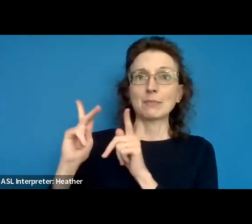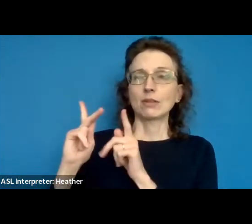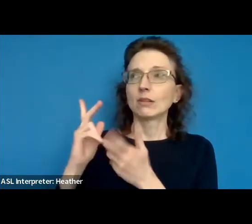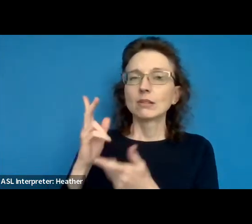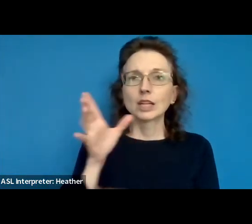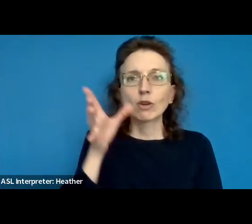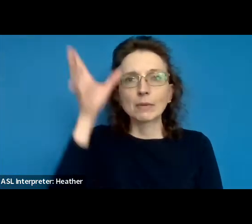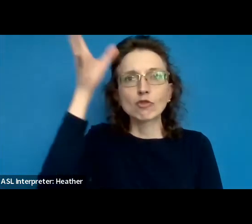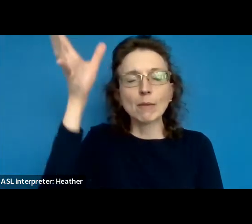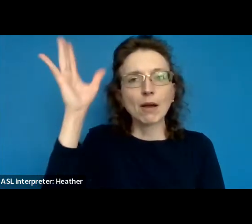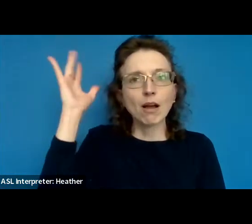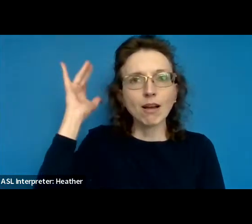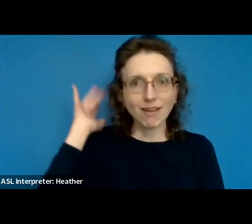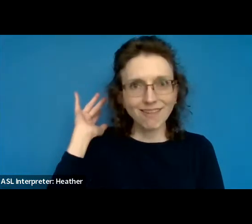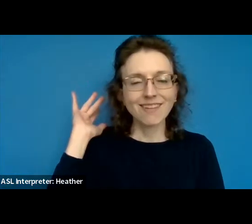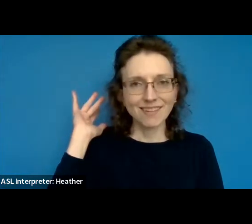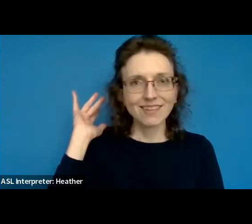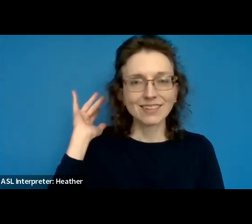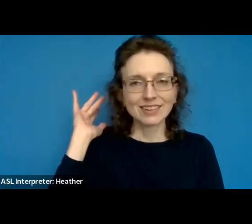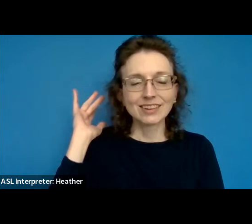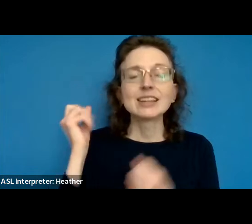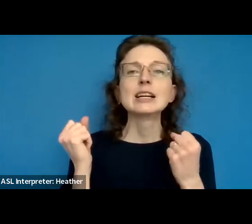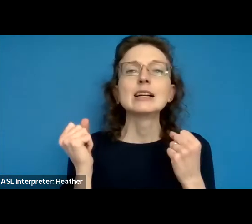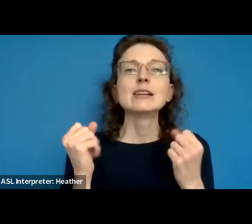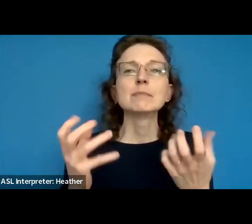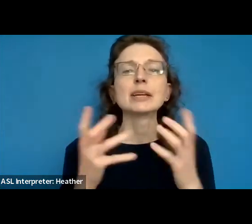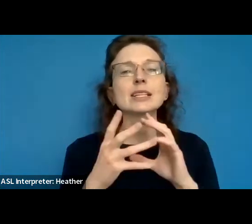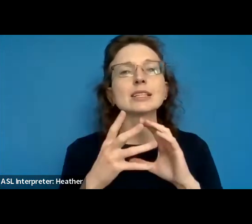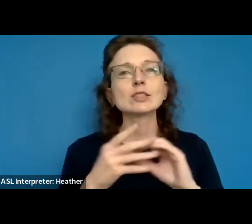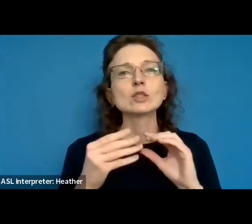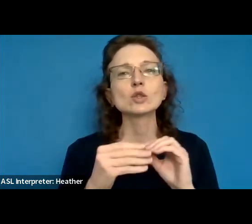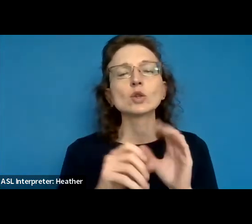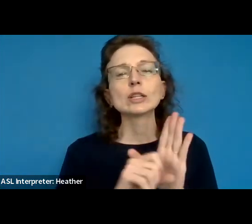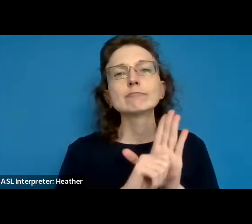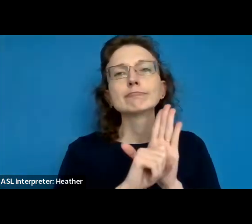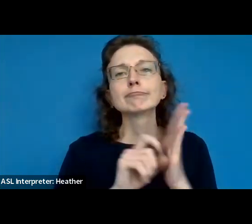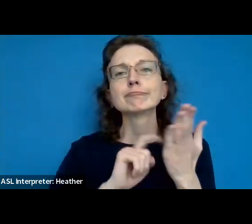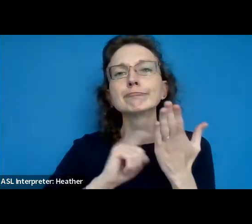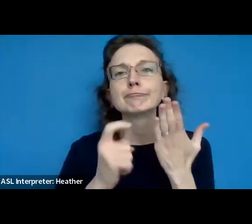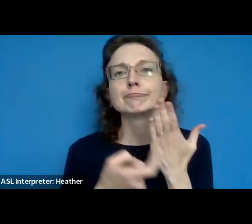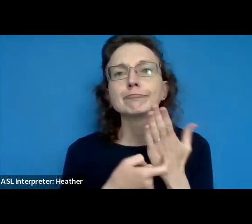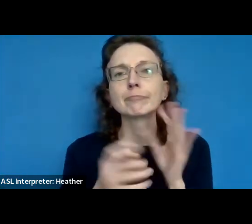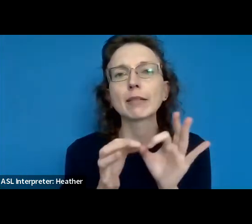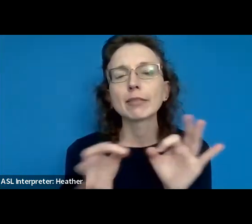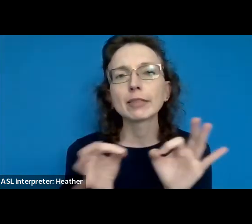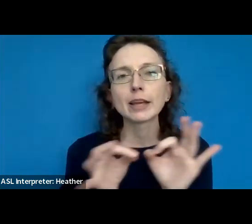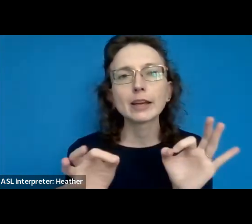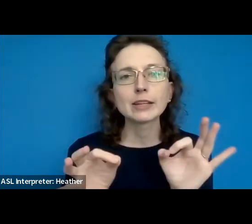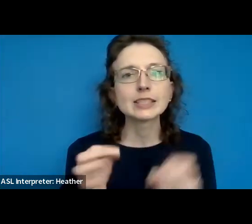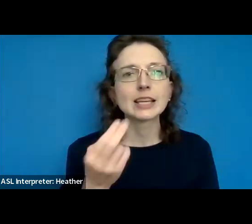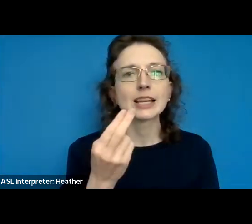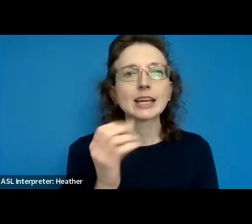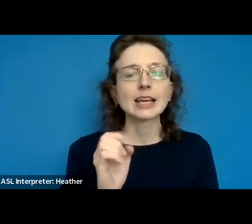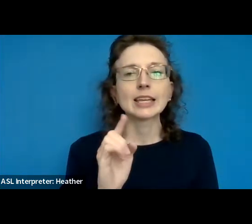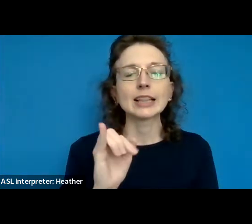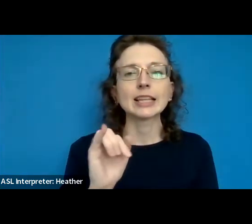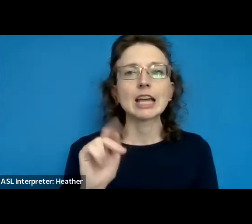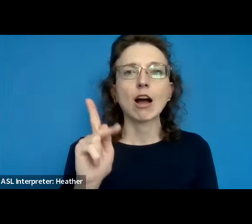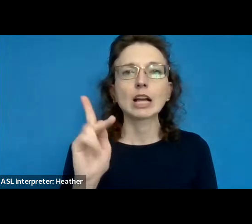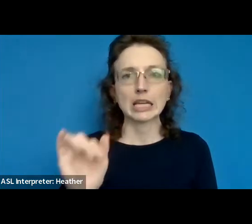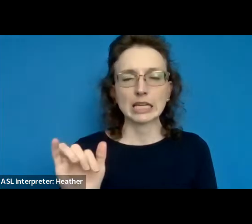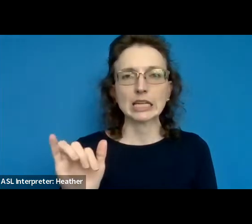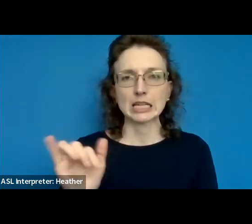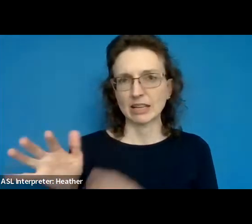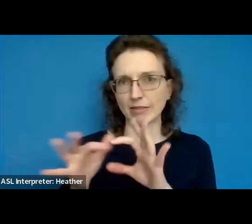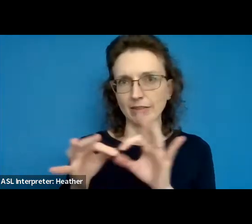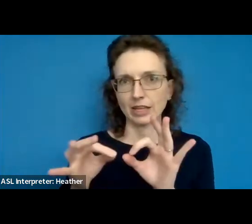about. A lot of these stories, again, are in symbolic language. they are in the Heliaki language. So oftentimes people will